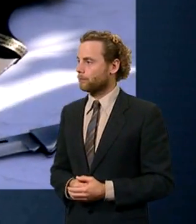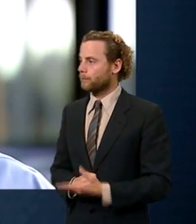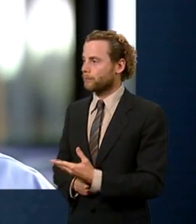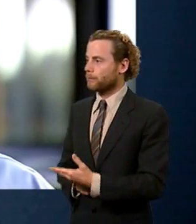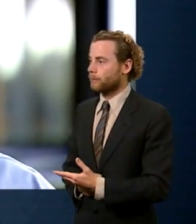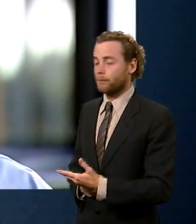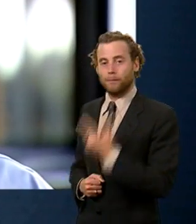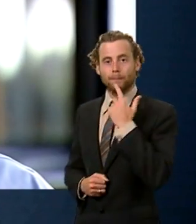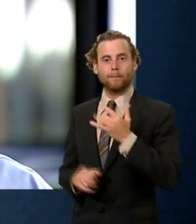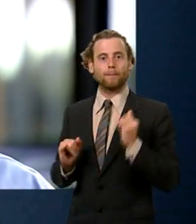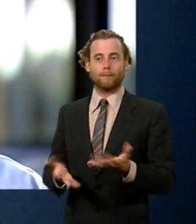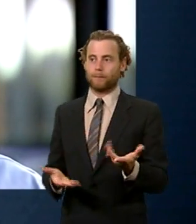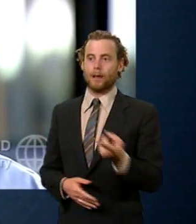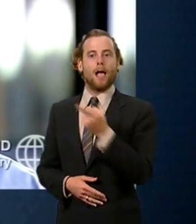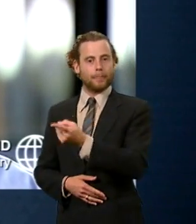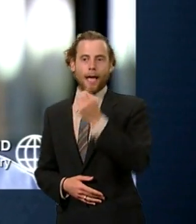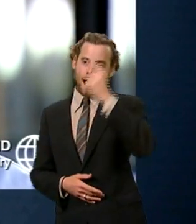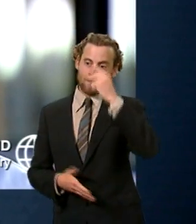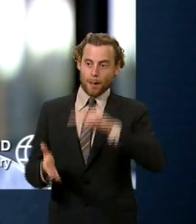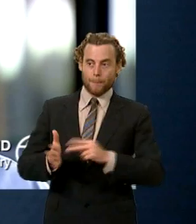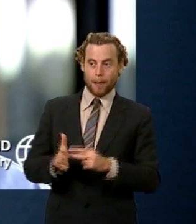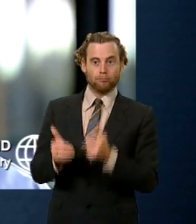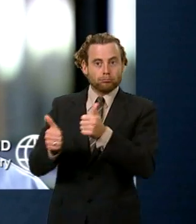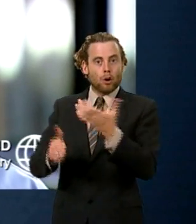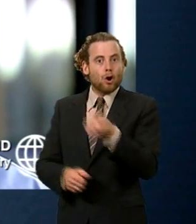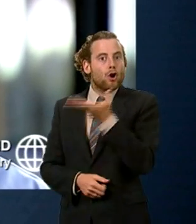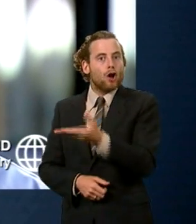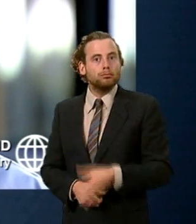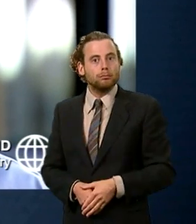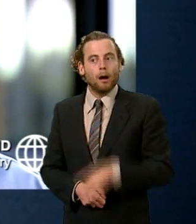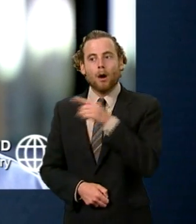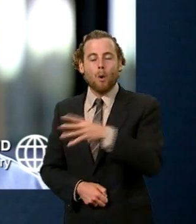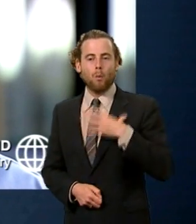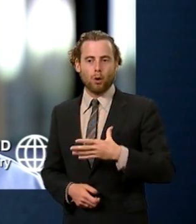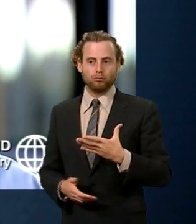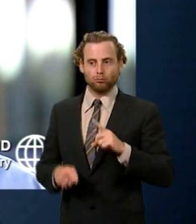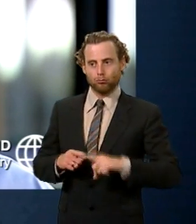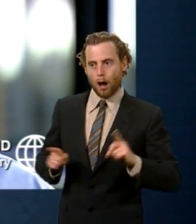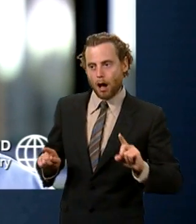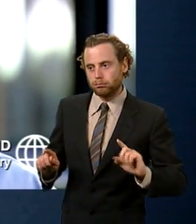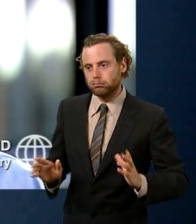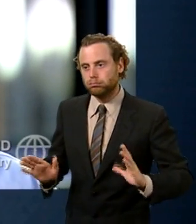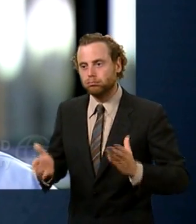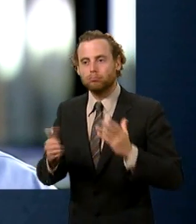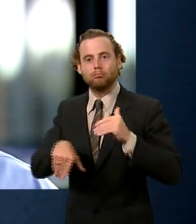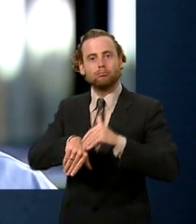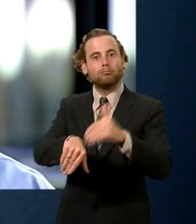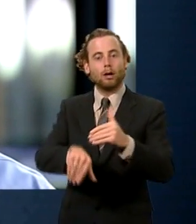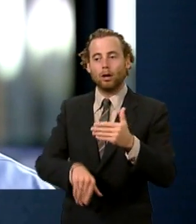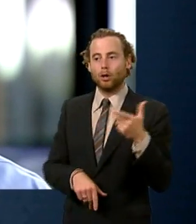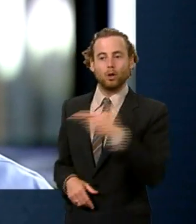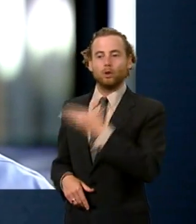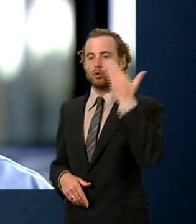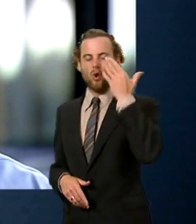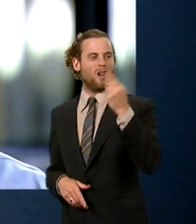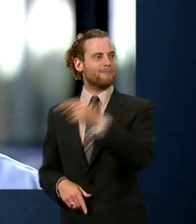Unfortunately, they managed to achieve exactly what they wanted, and this is to create a provocation that they would be able to show that the Israelis